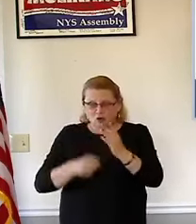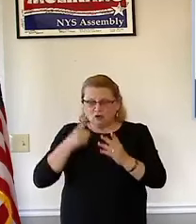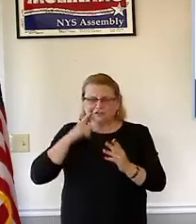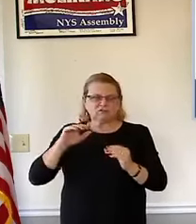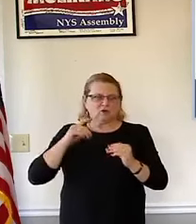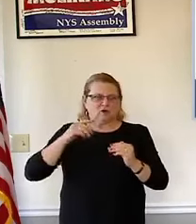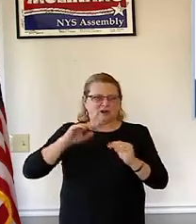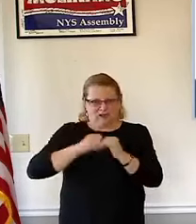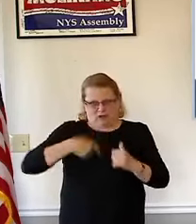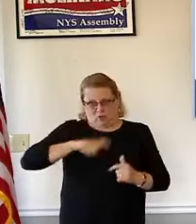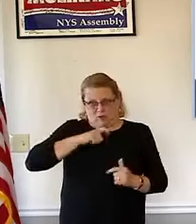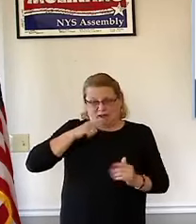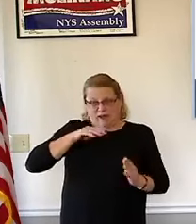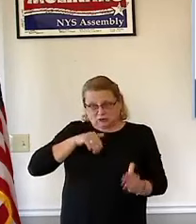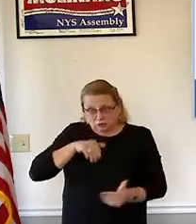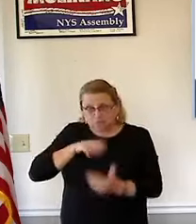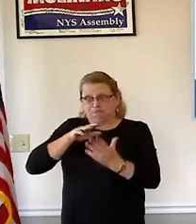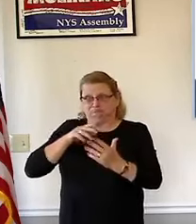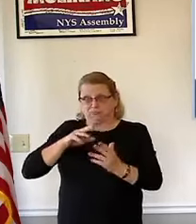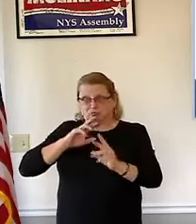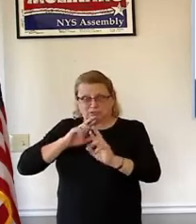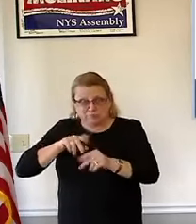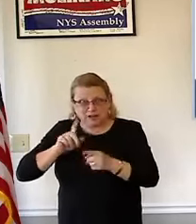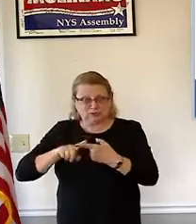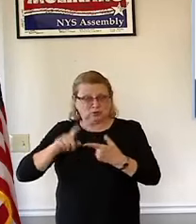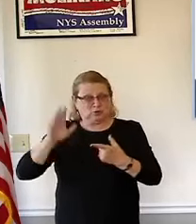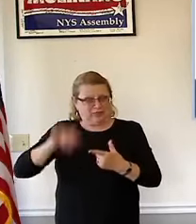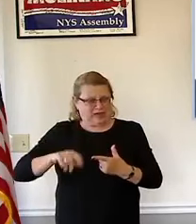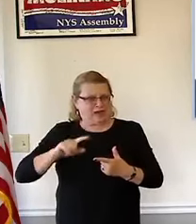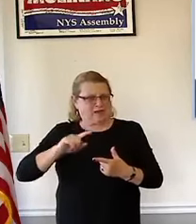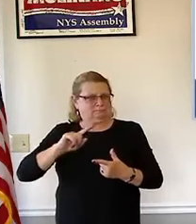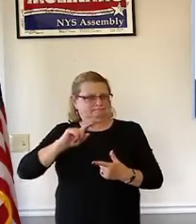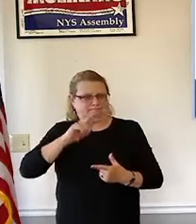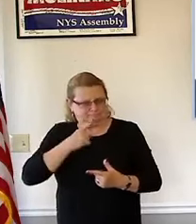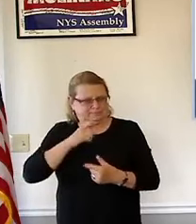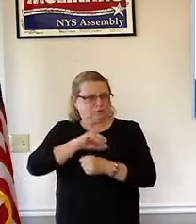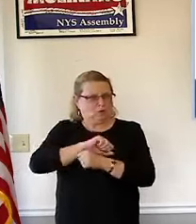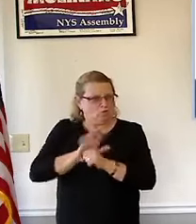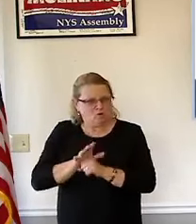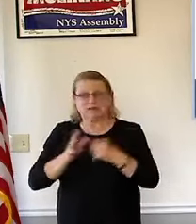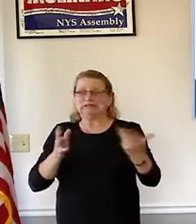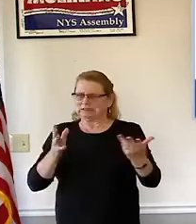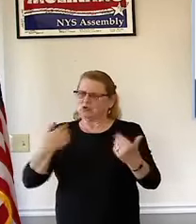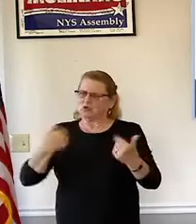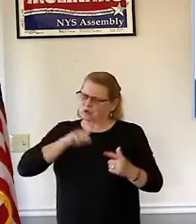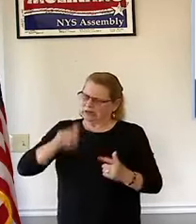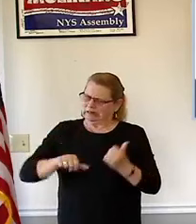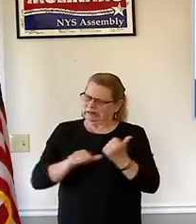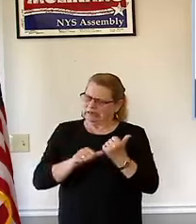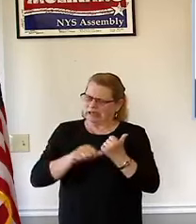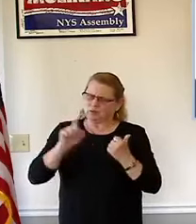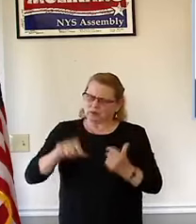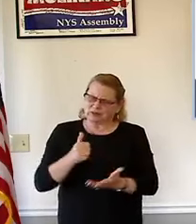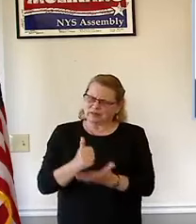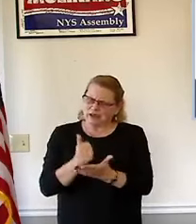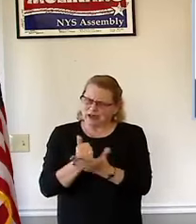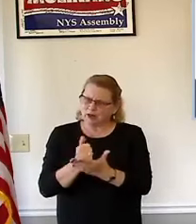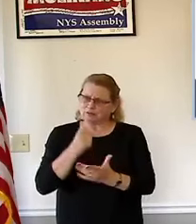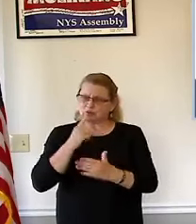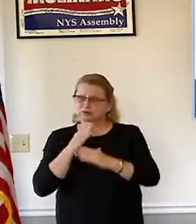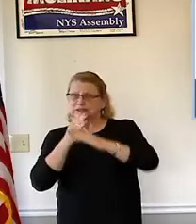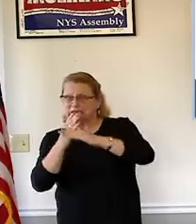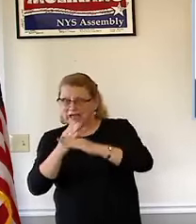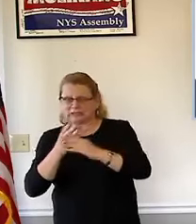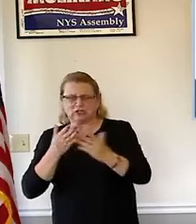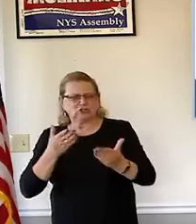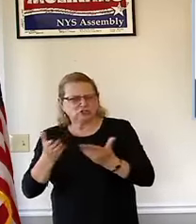crisis. So from our perspective, we need that aid, we need that assistance in order to protect the core services that